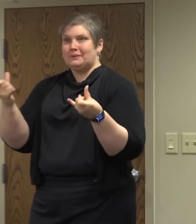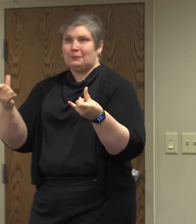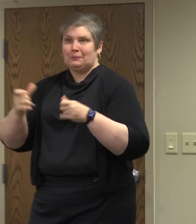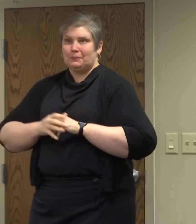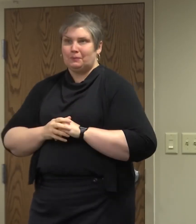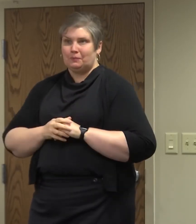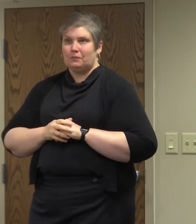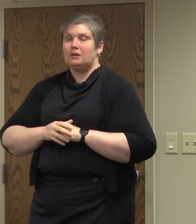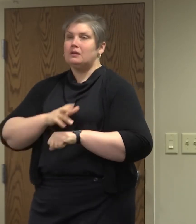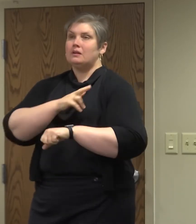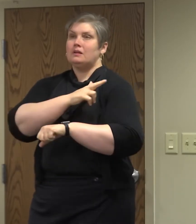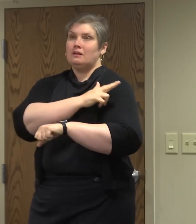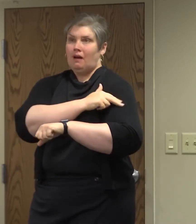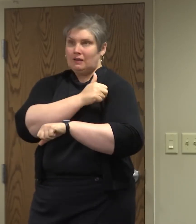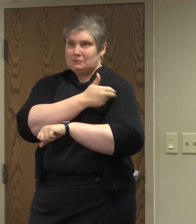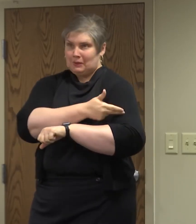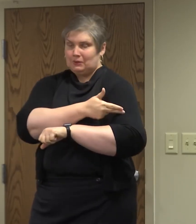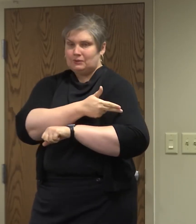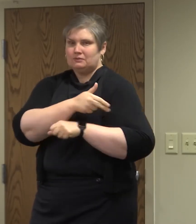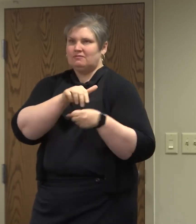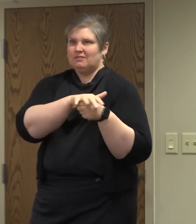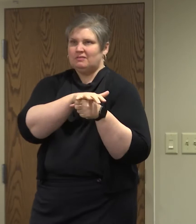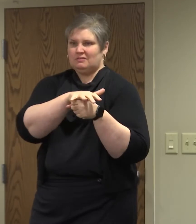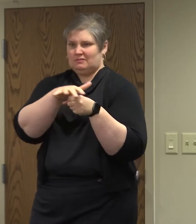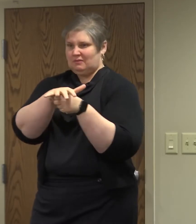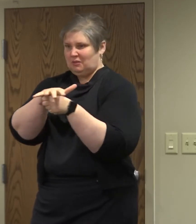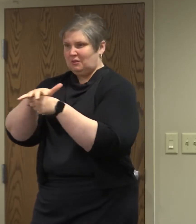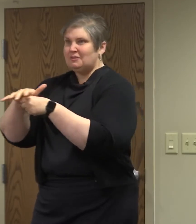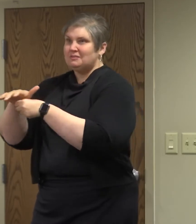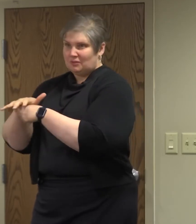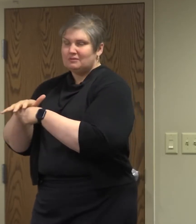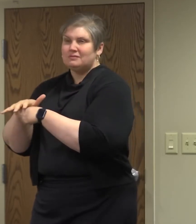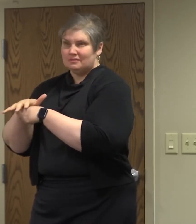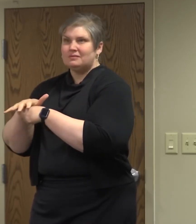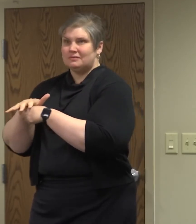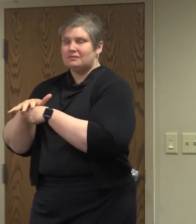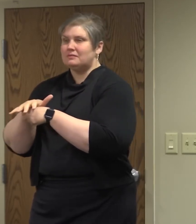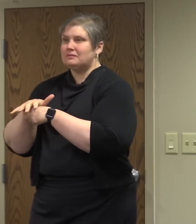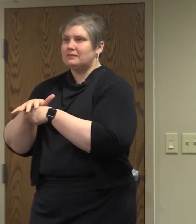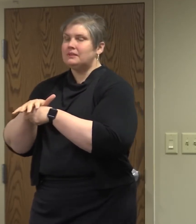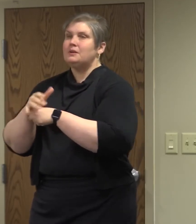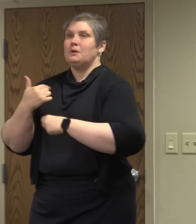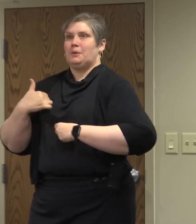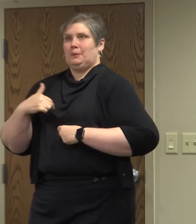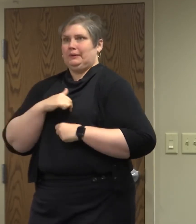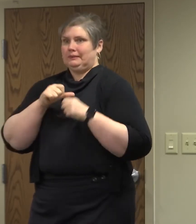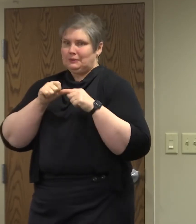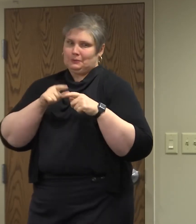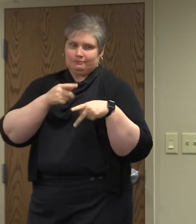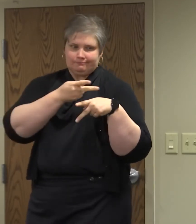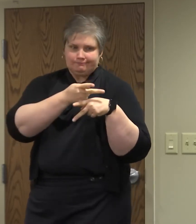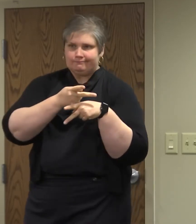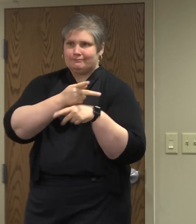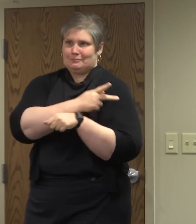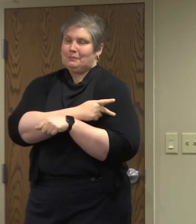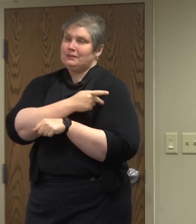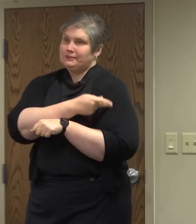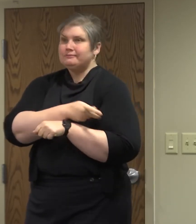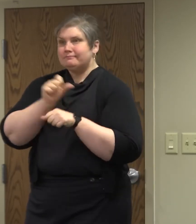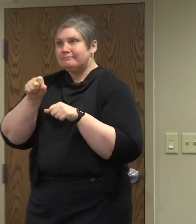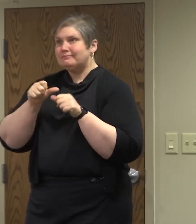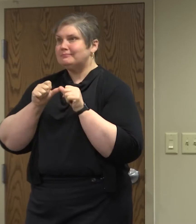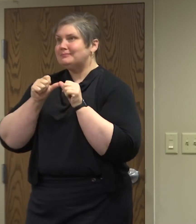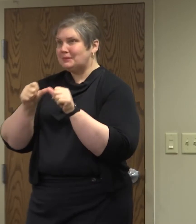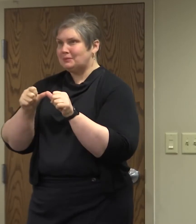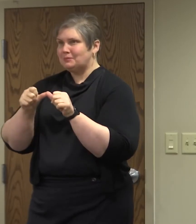capacity to take care of our patients, take care of patients with all the medical needs that we have. But as